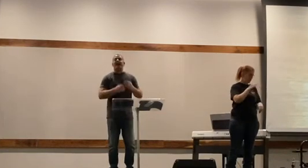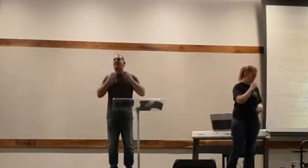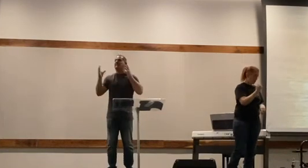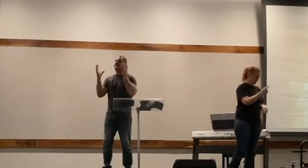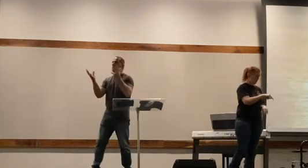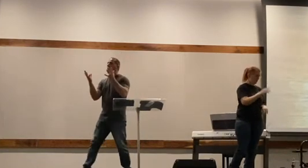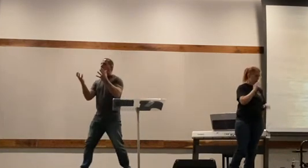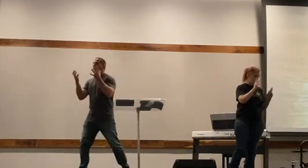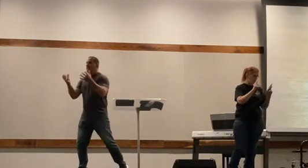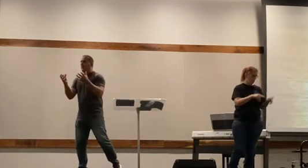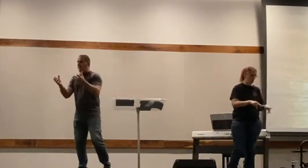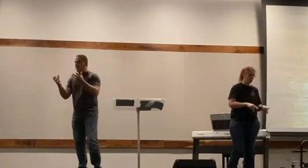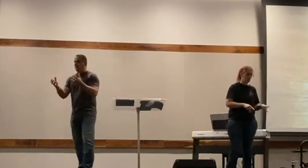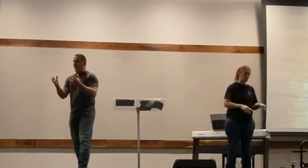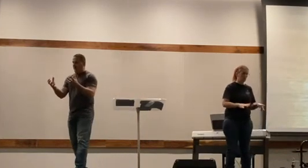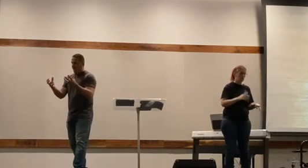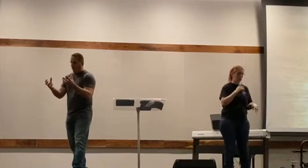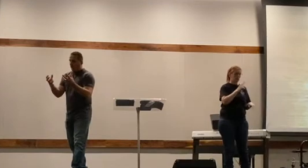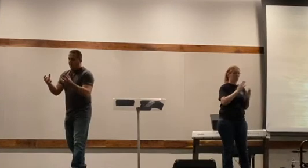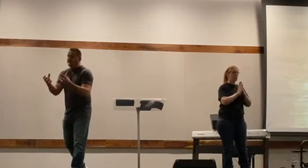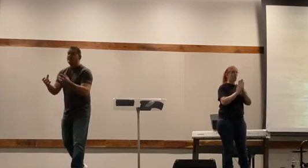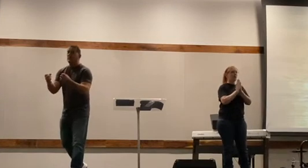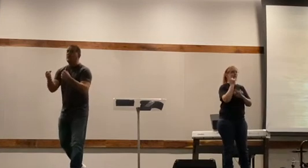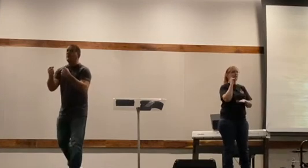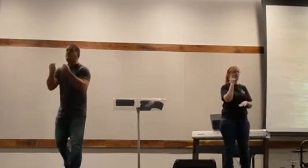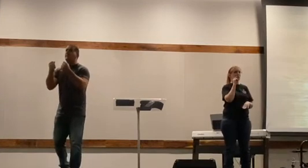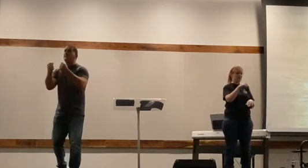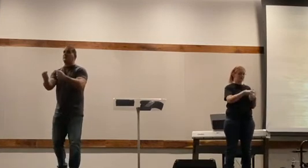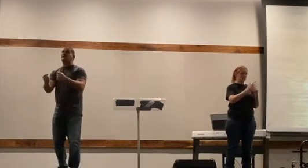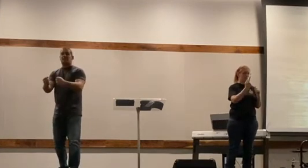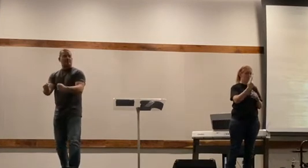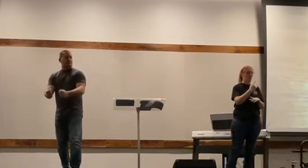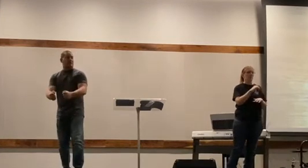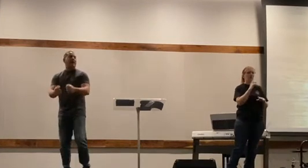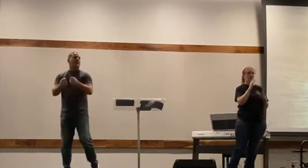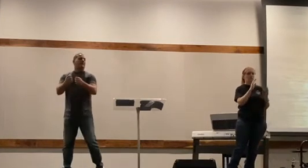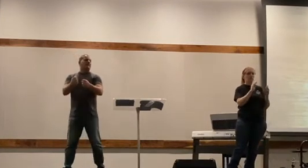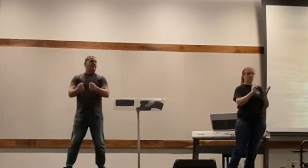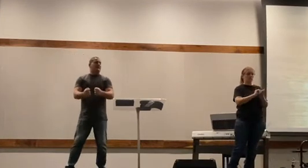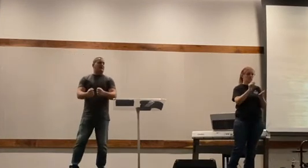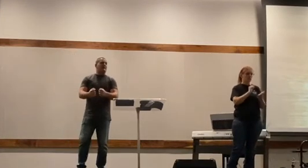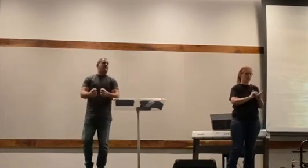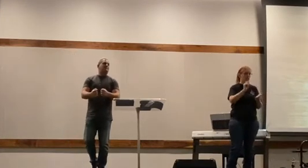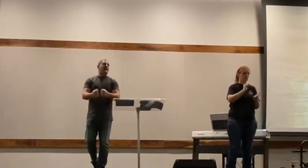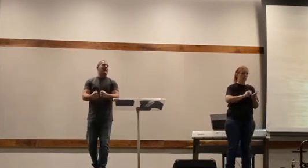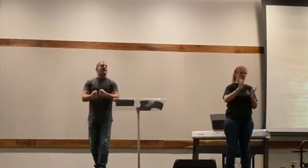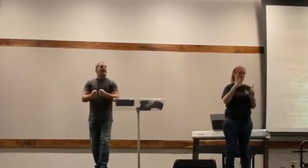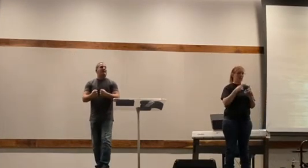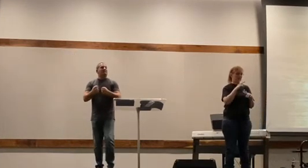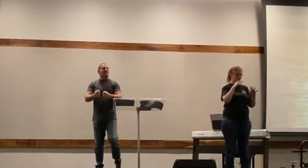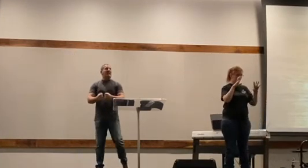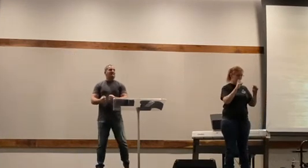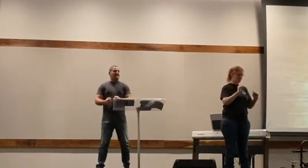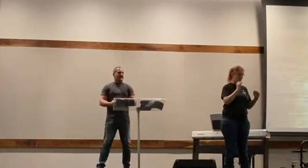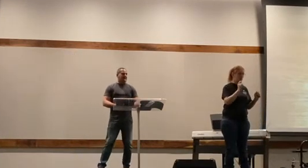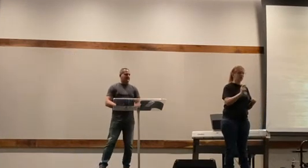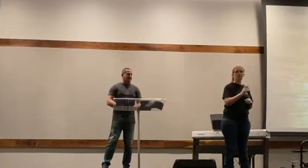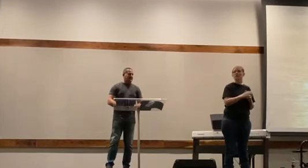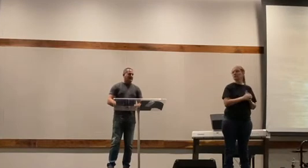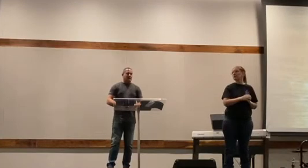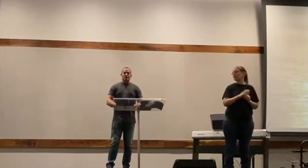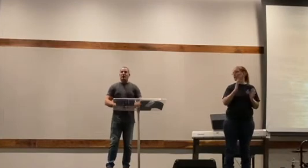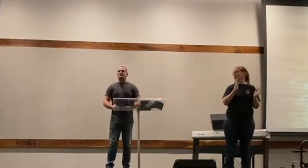the Messiah? Is this the one that we have been praying for? This is the one that we've been hearing scripture about. Could this be it? And